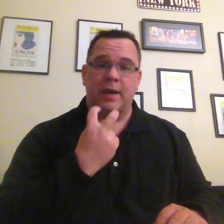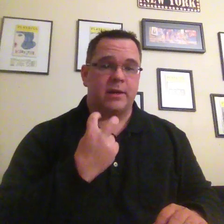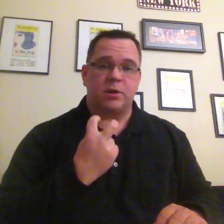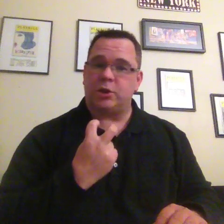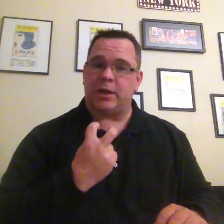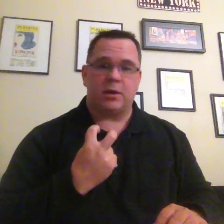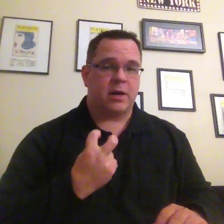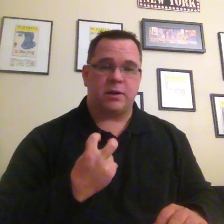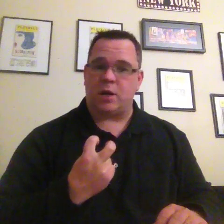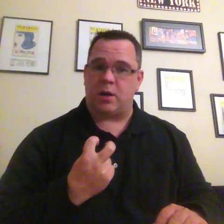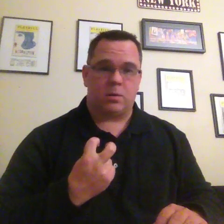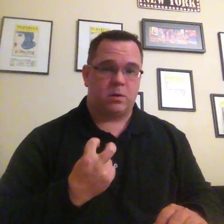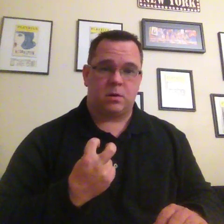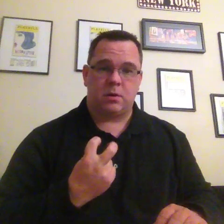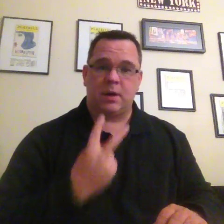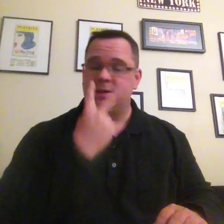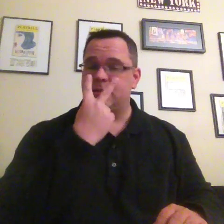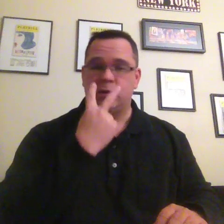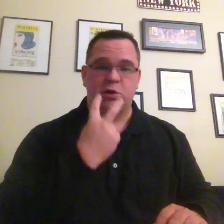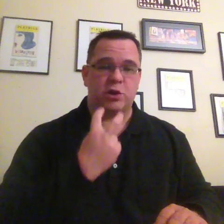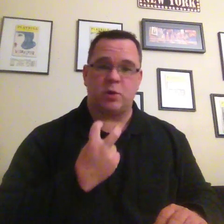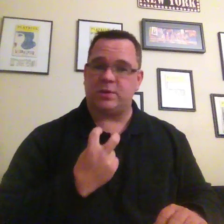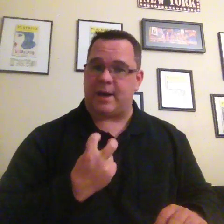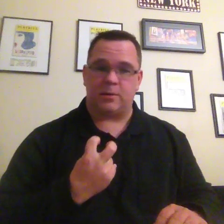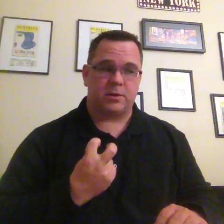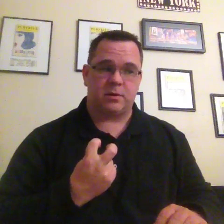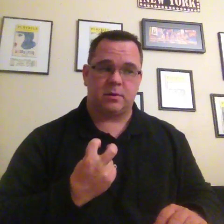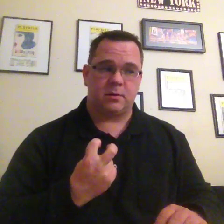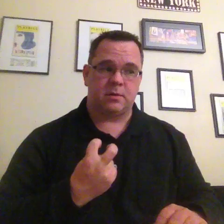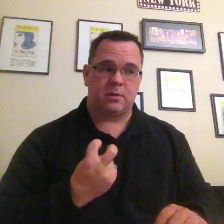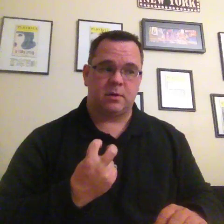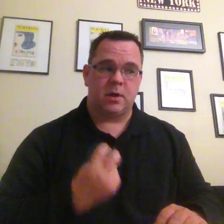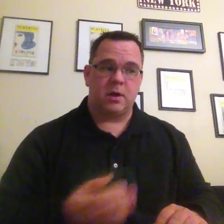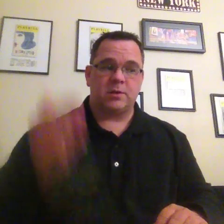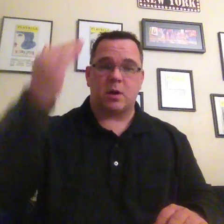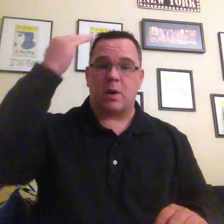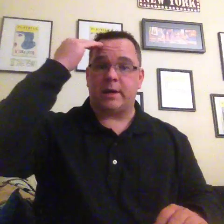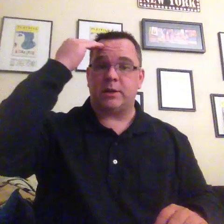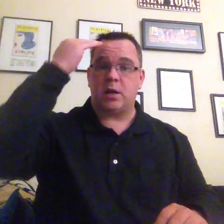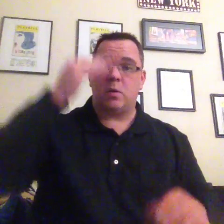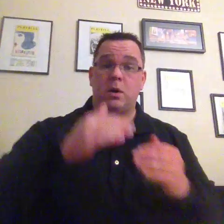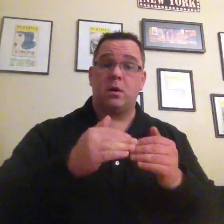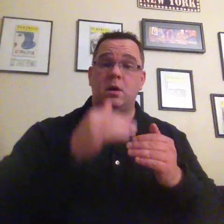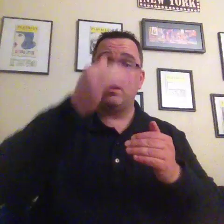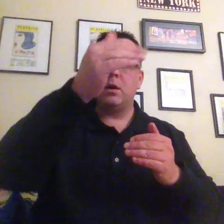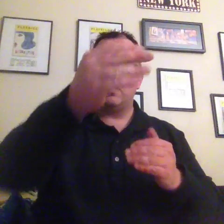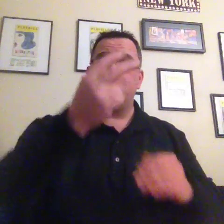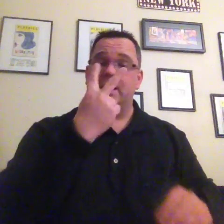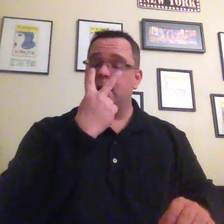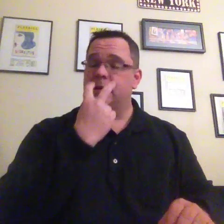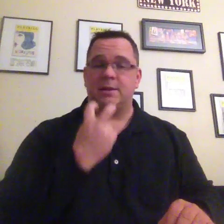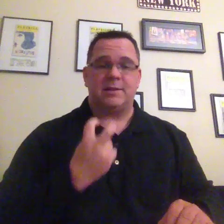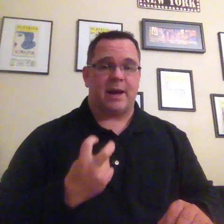that, shake your head no, as if there's no doubt. So I know, beyond a